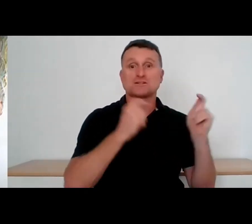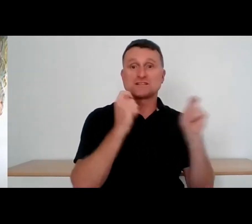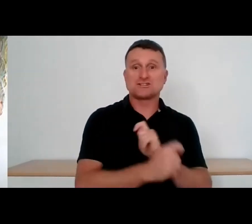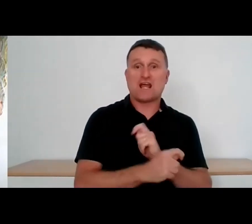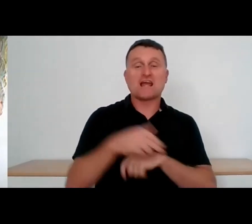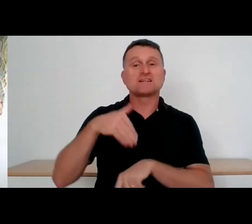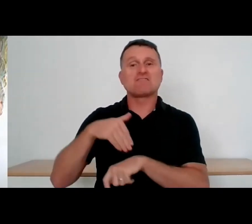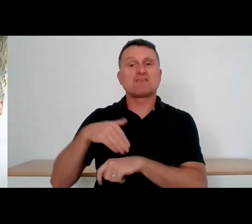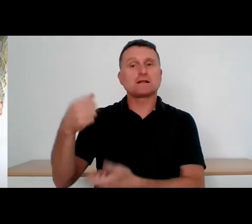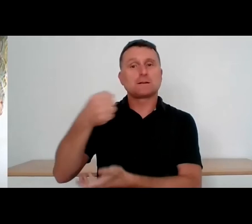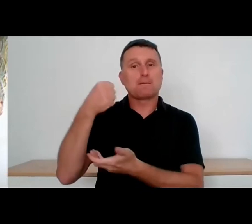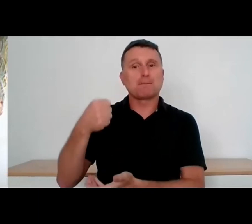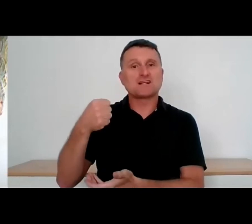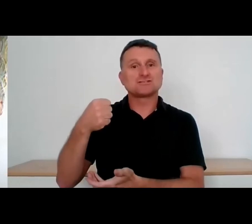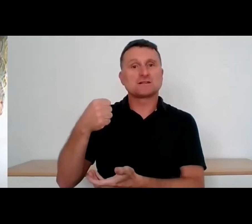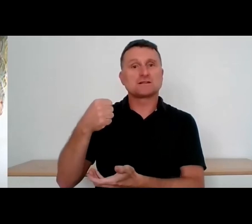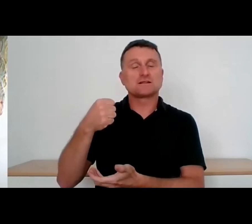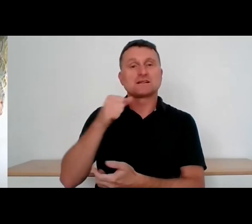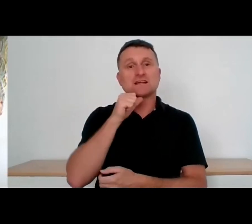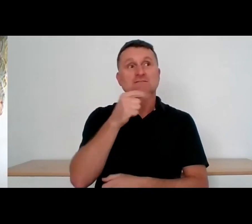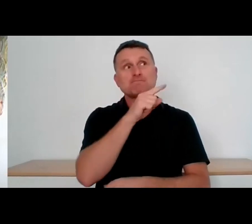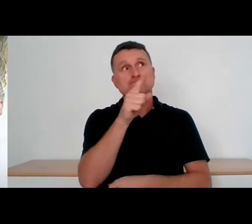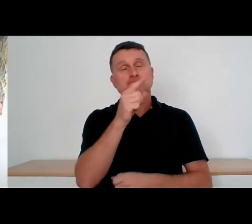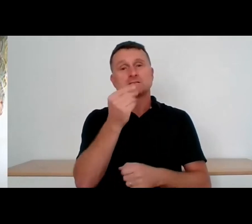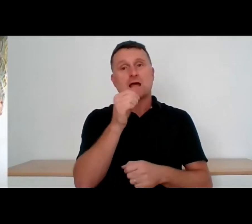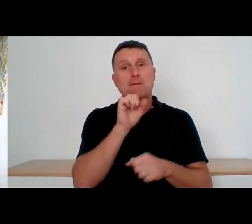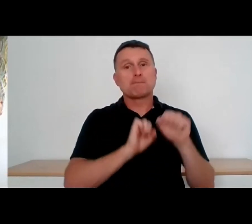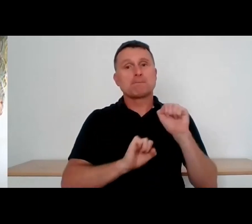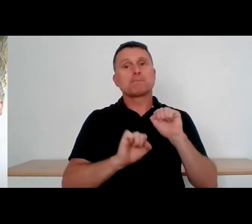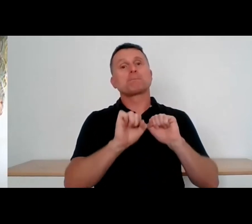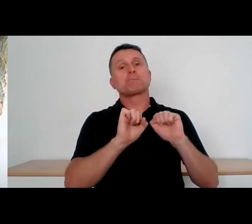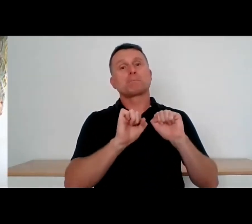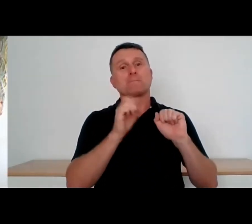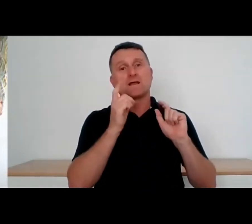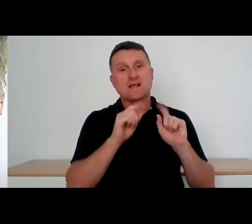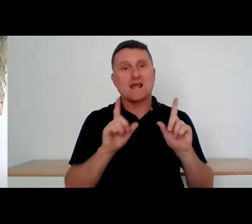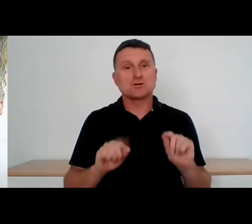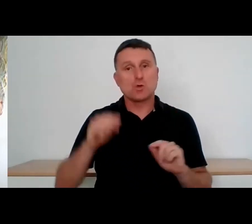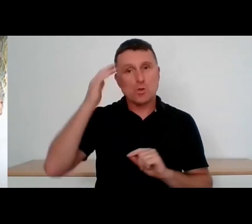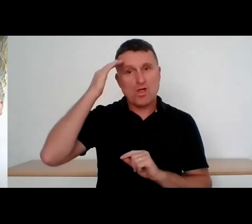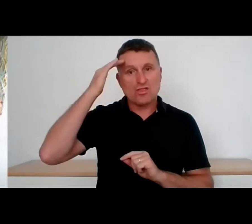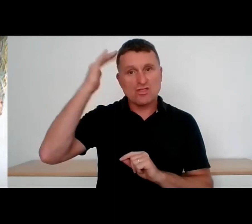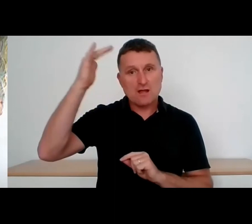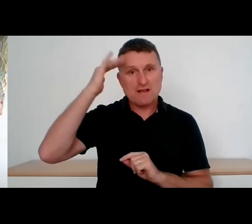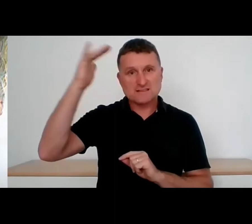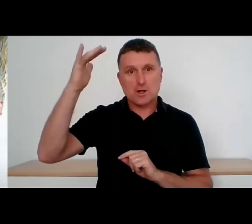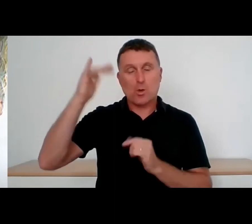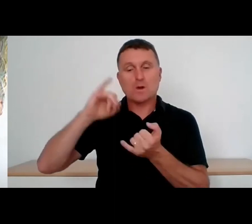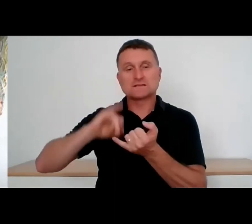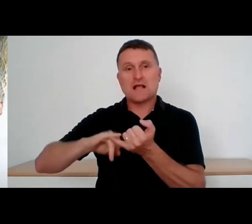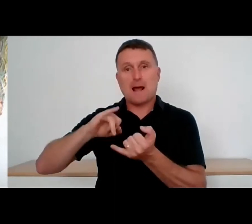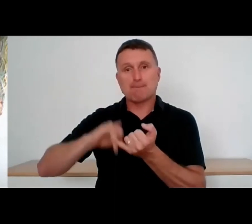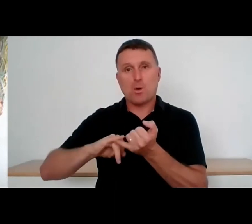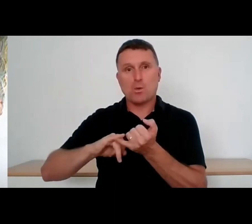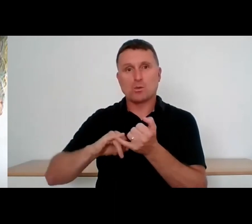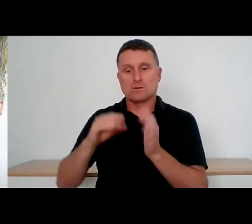If there is some hesitancy, you might want to do a theoretical mock-up of the policy process, maybe even,